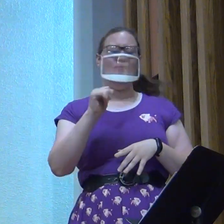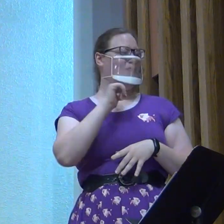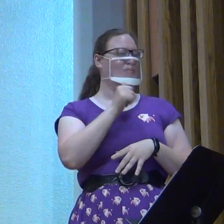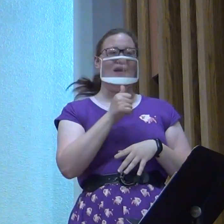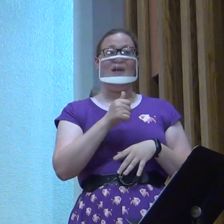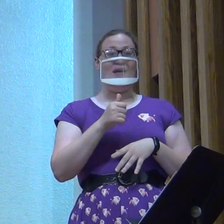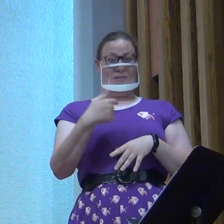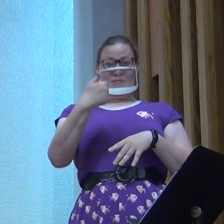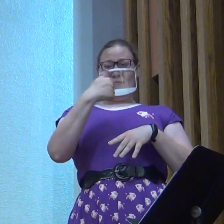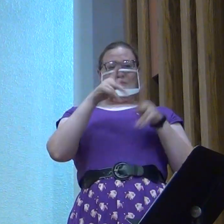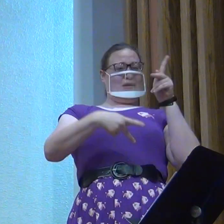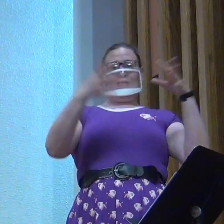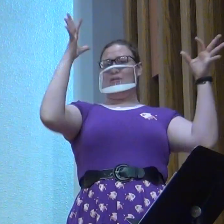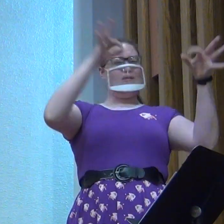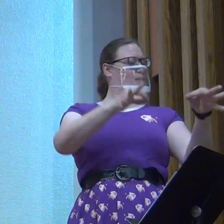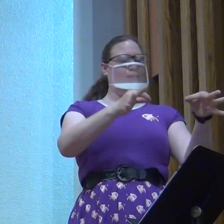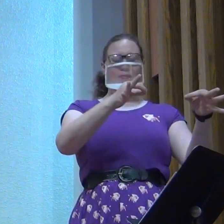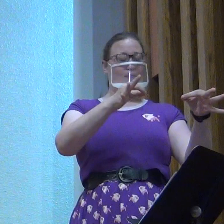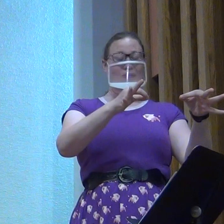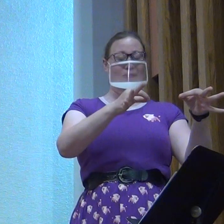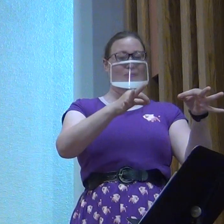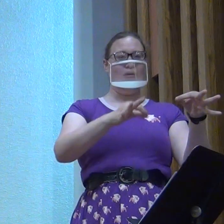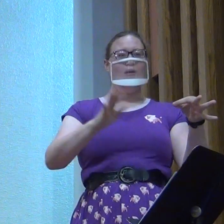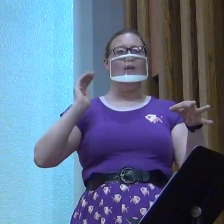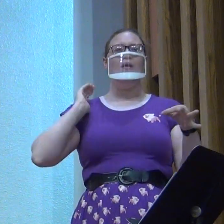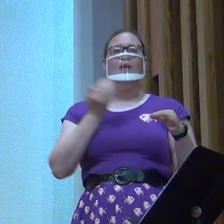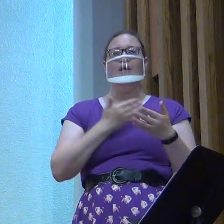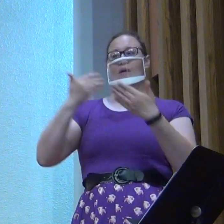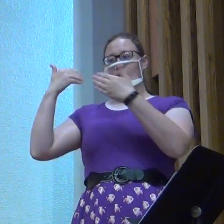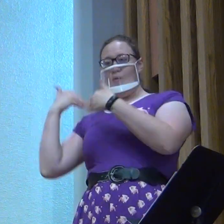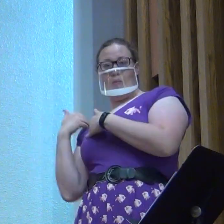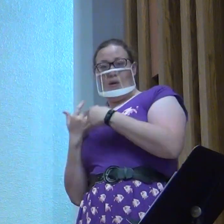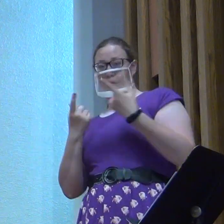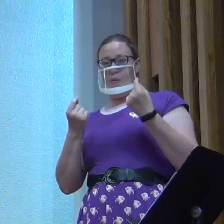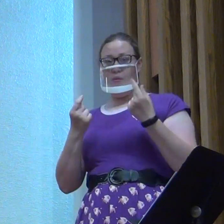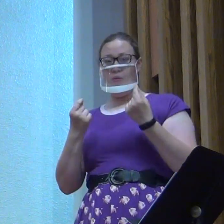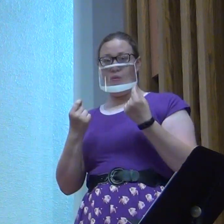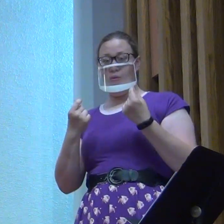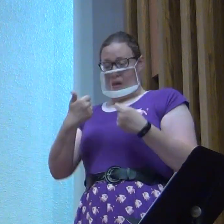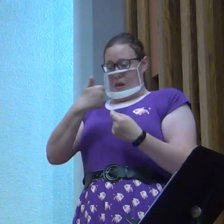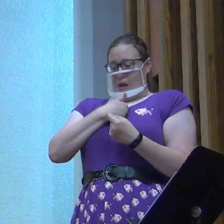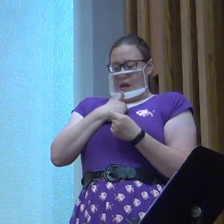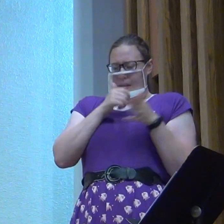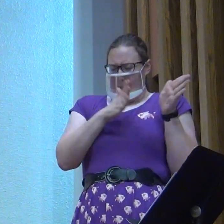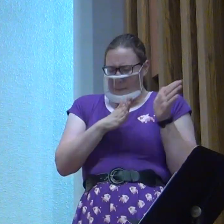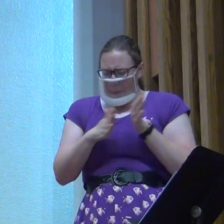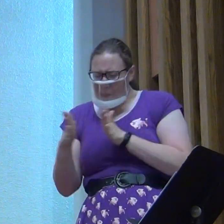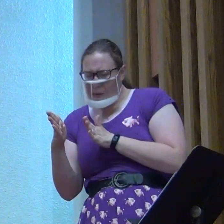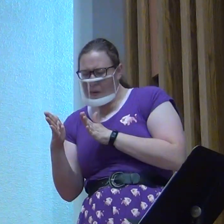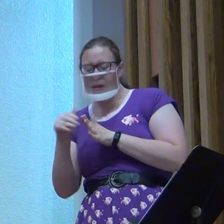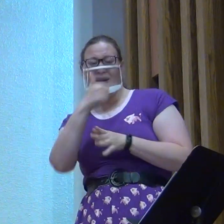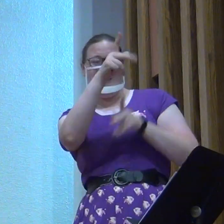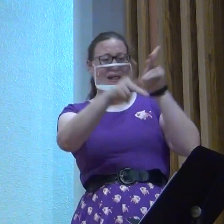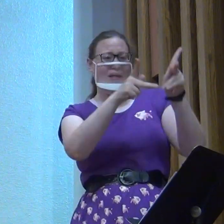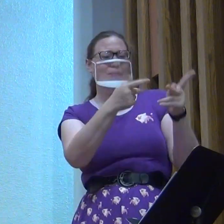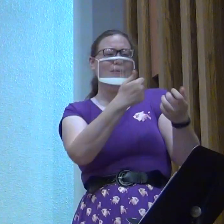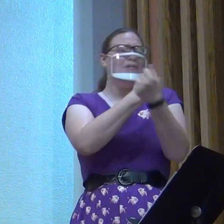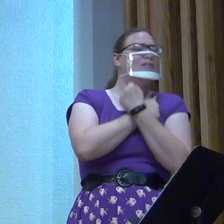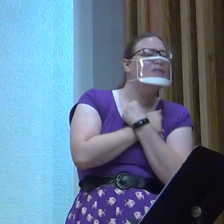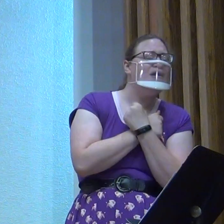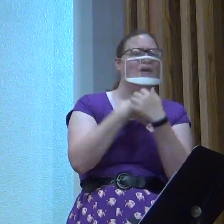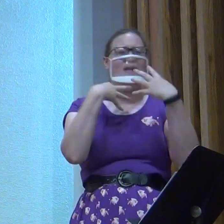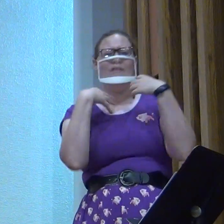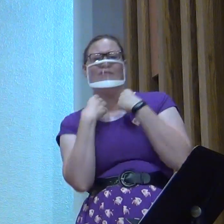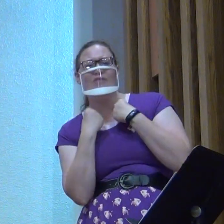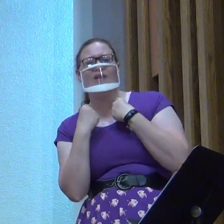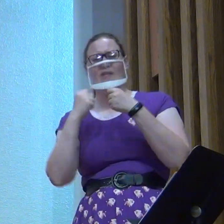do. Our job is to prepare ourselves and those we love, those